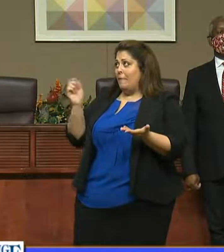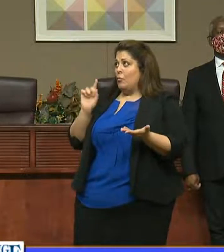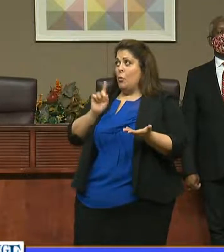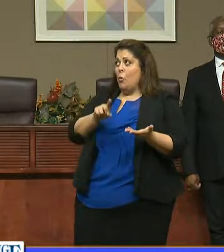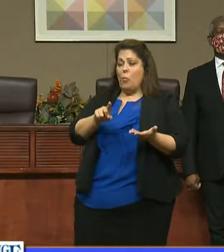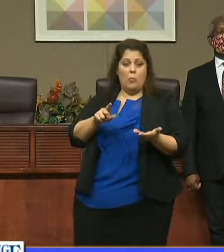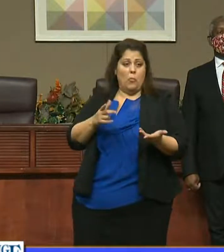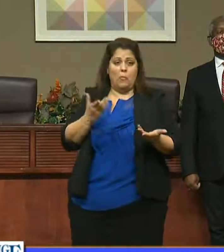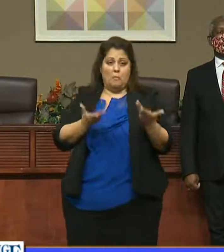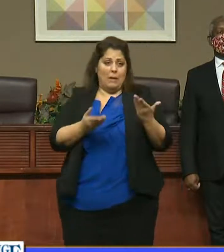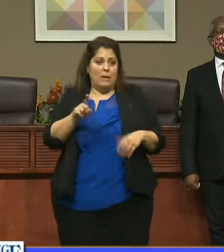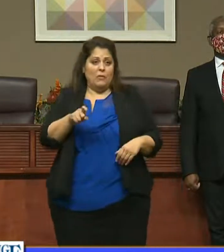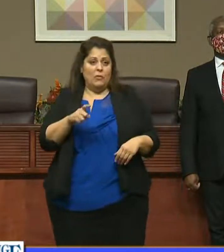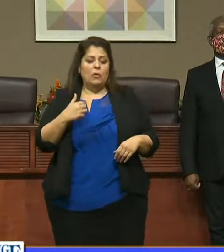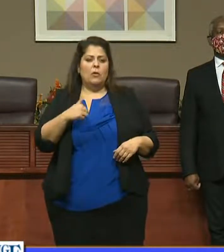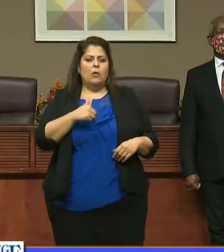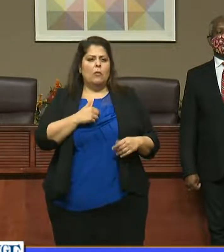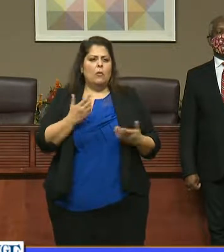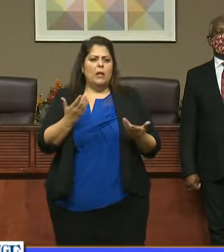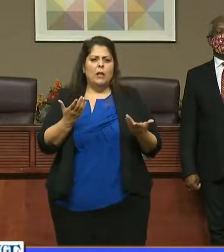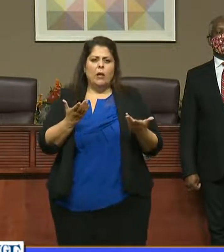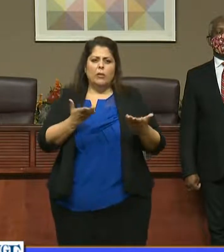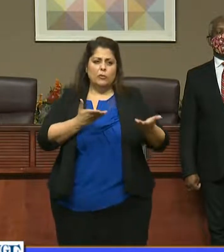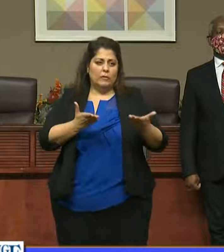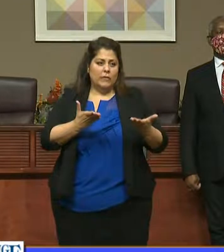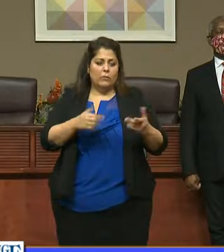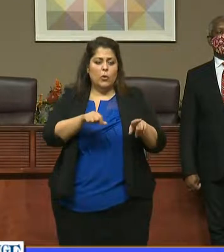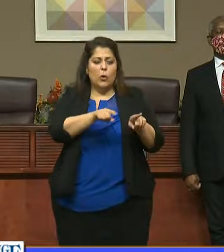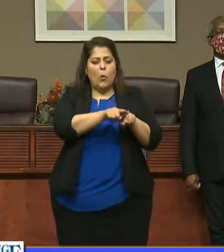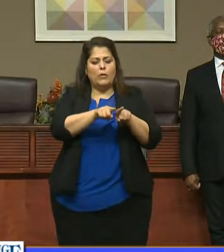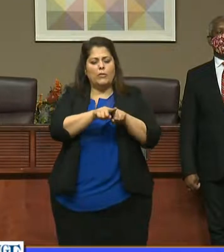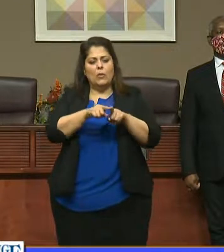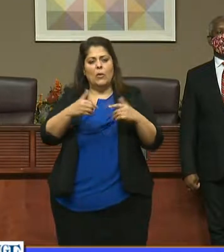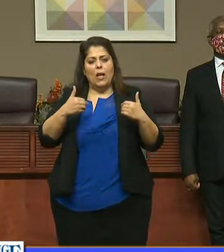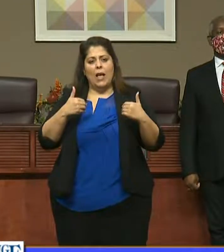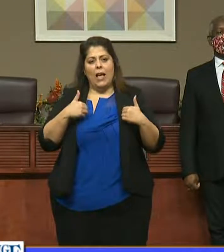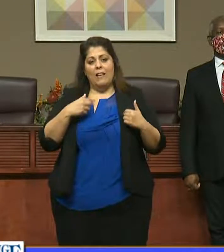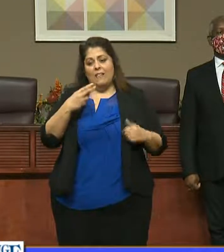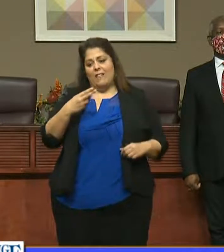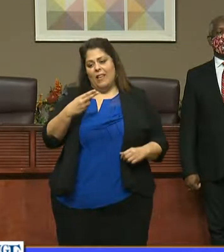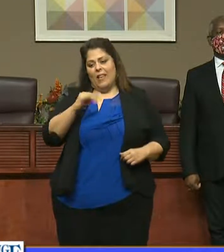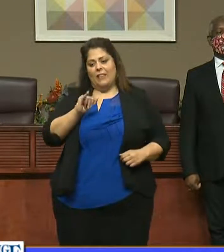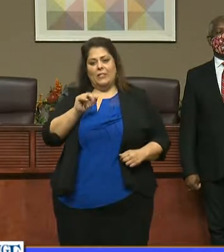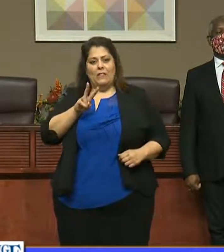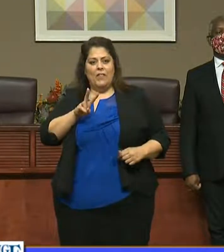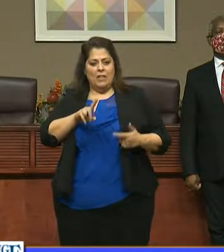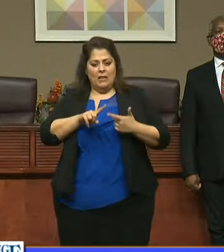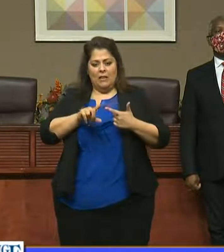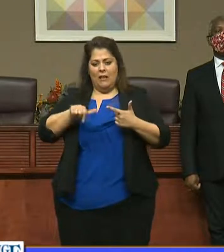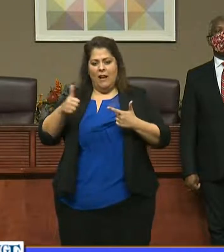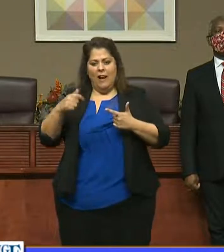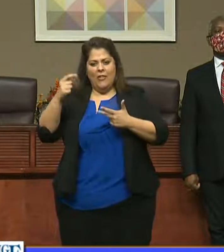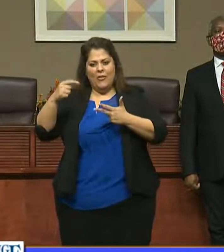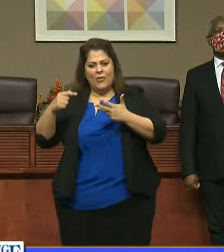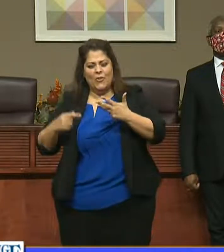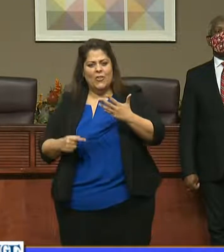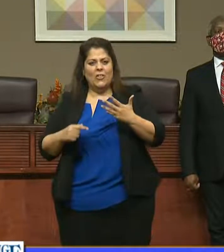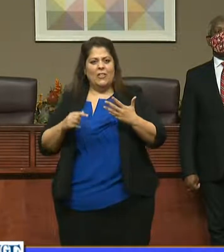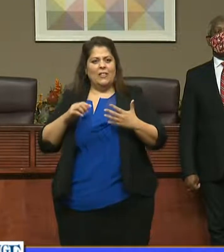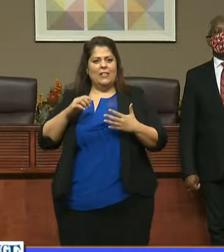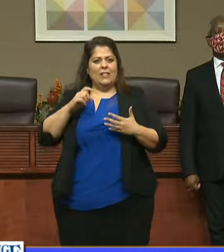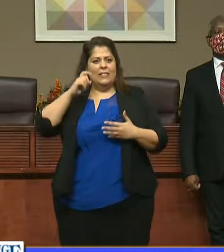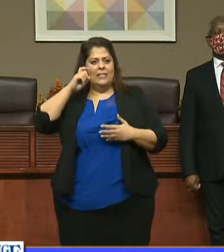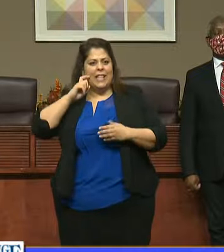capacity. We are observing because we also have HIV, other sexually transmitted